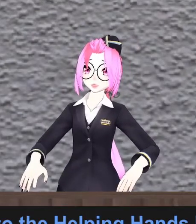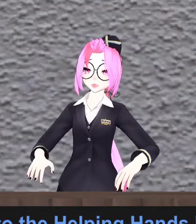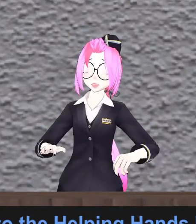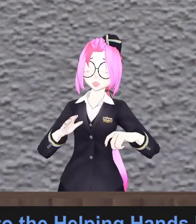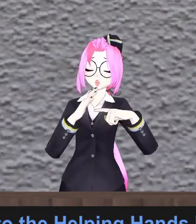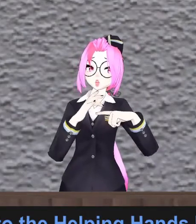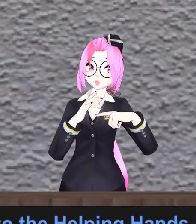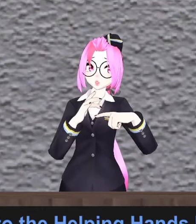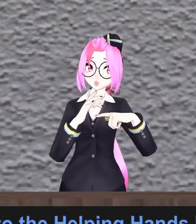Example.